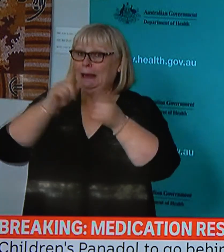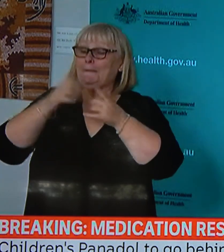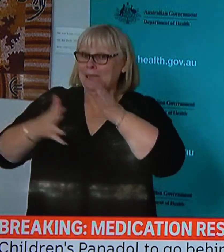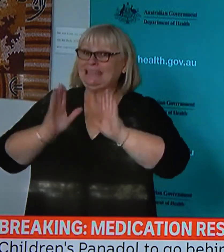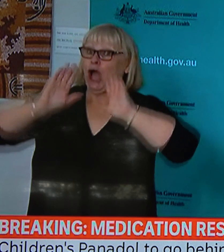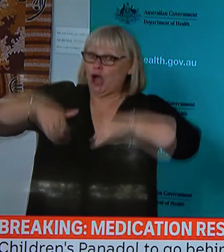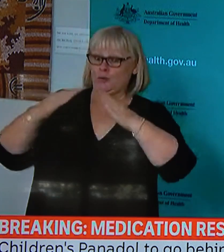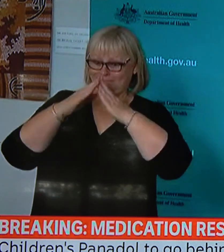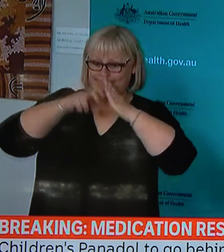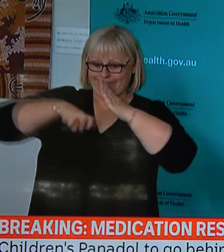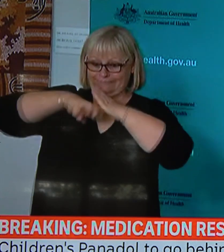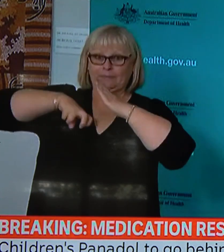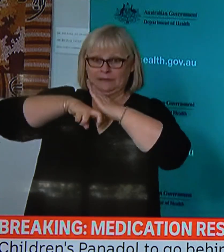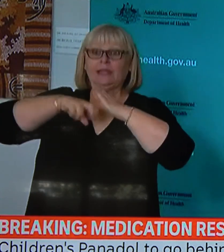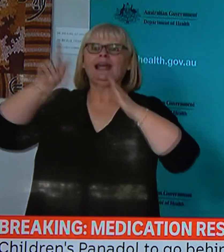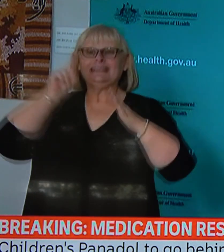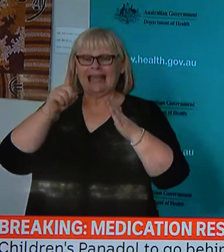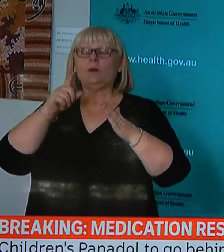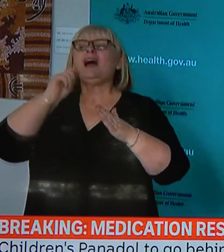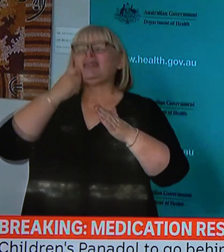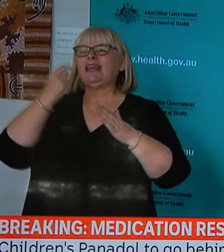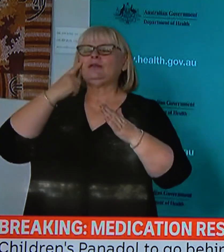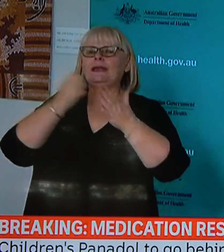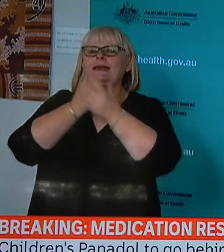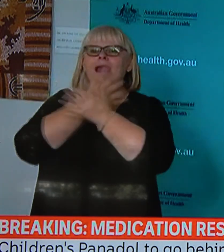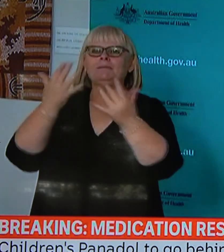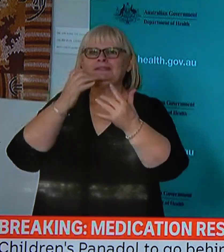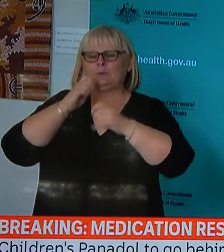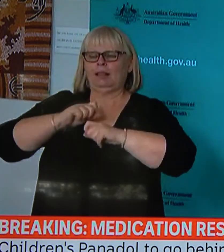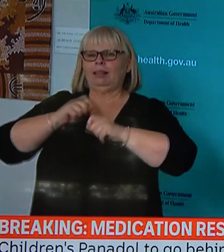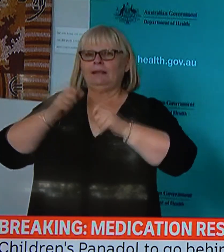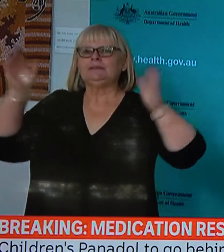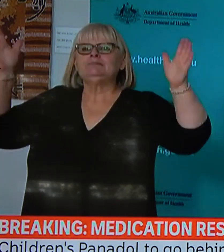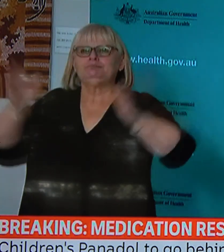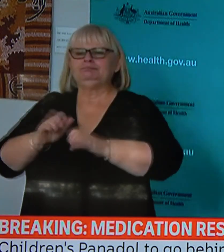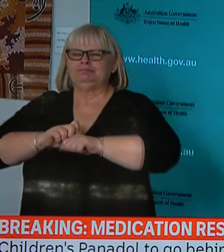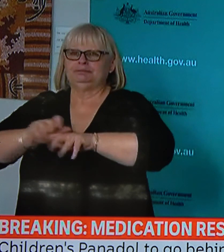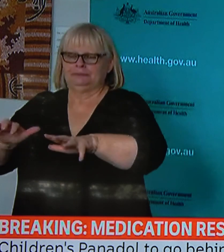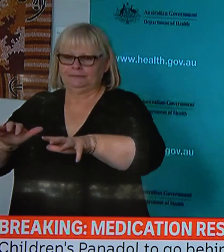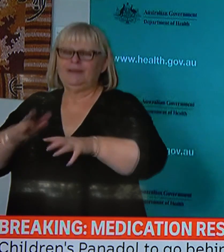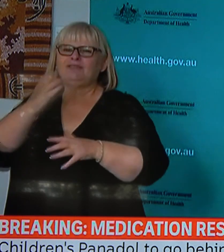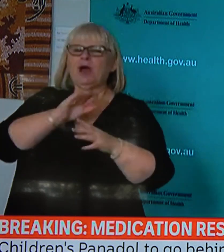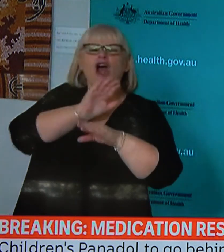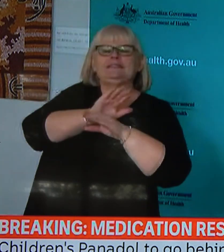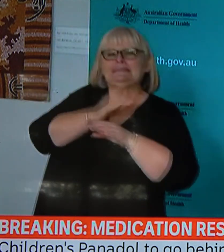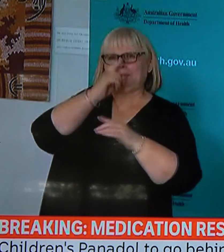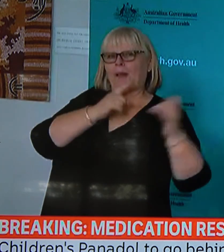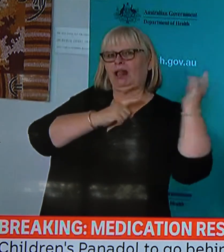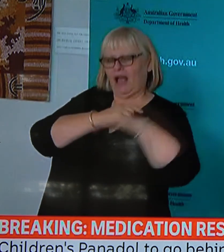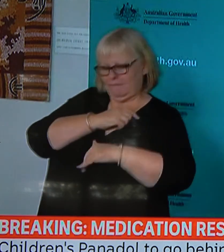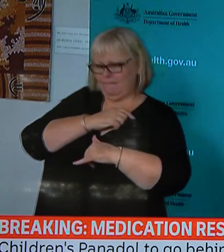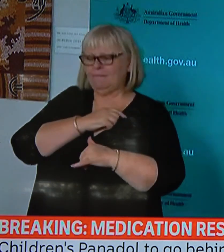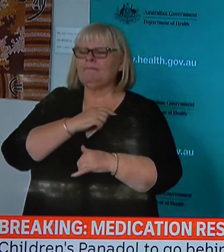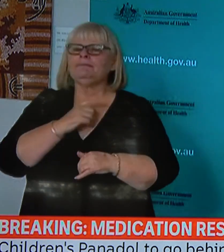that. They're staying at home. That will decrease the spread of the virus from that group, and all of these other